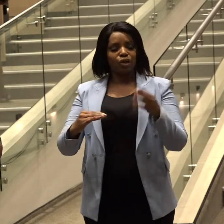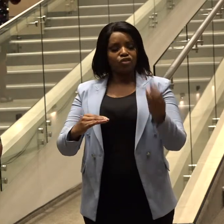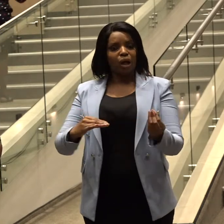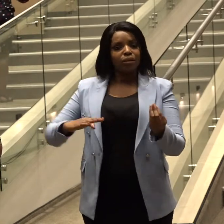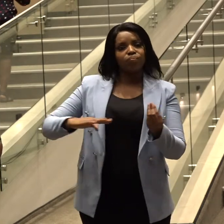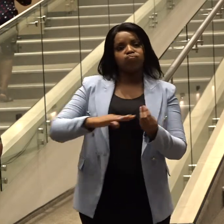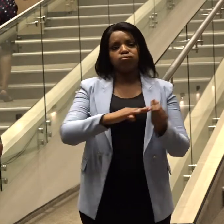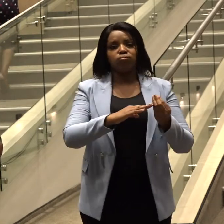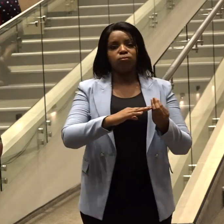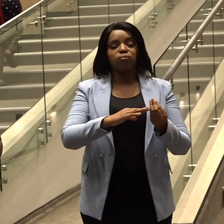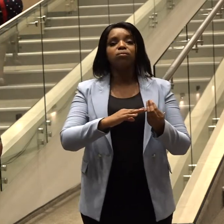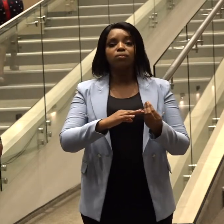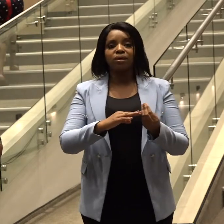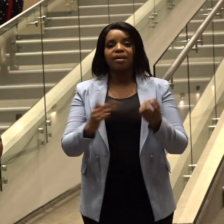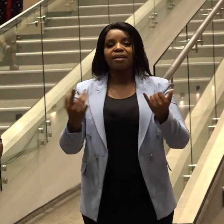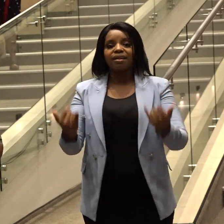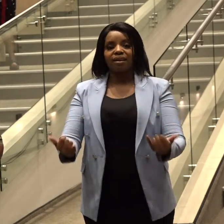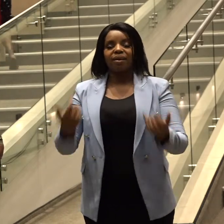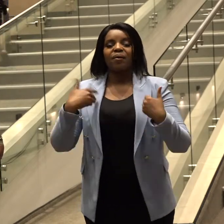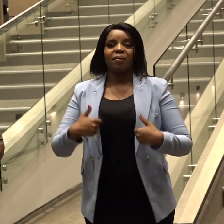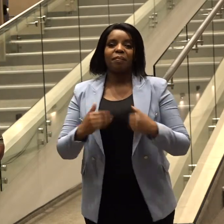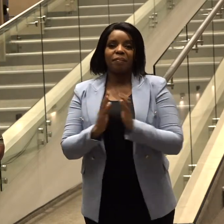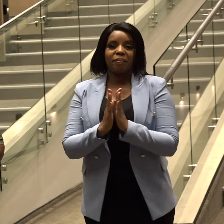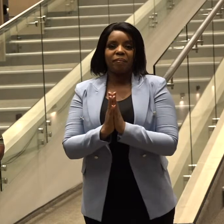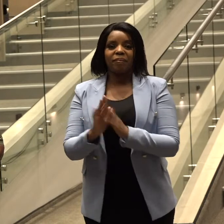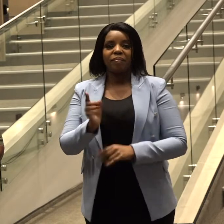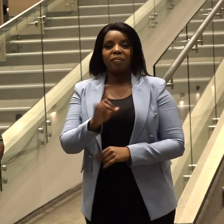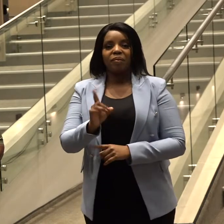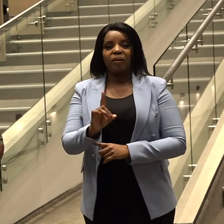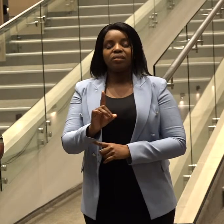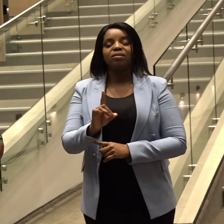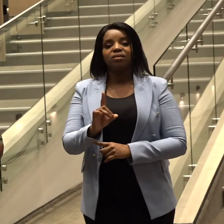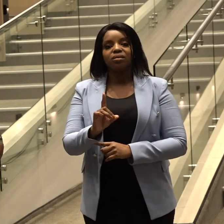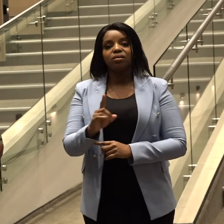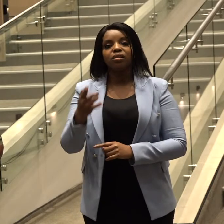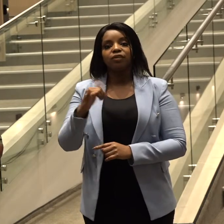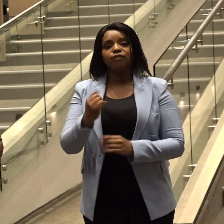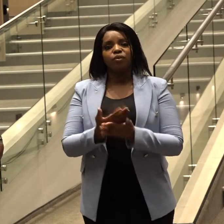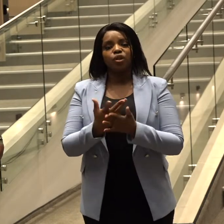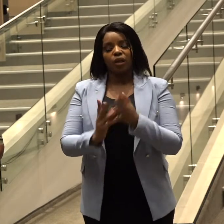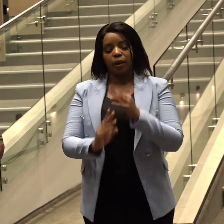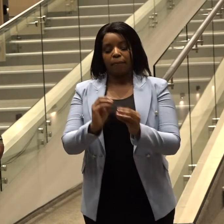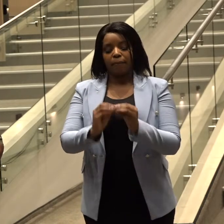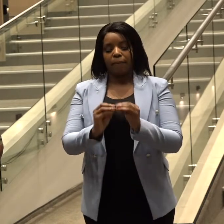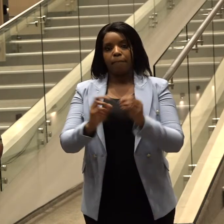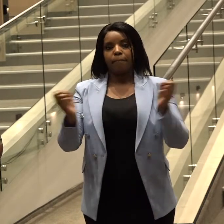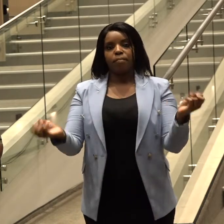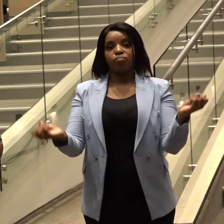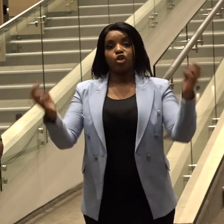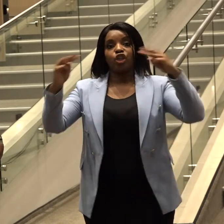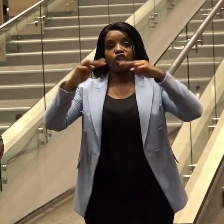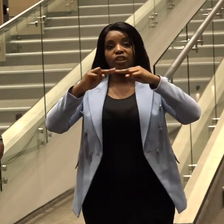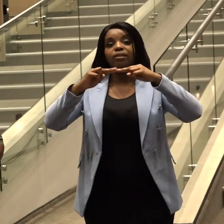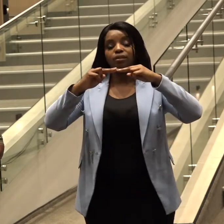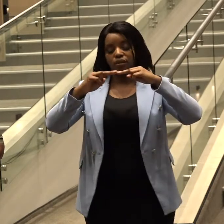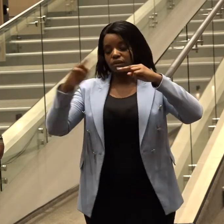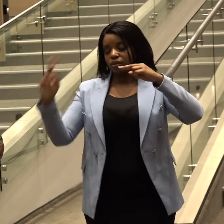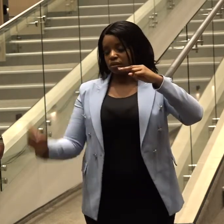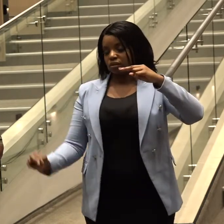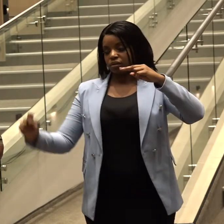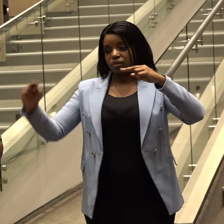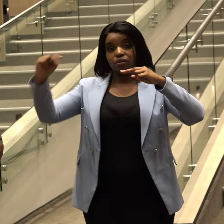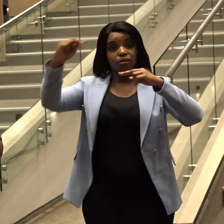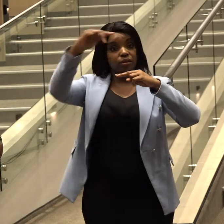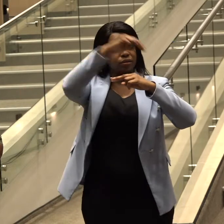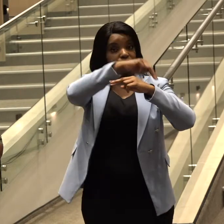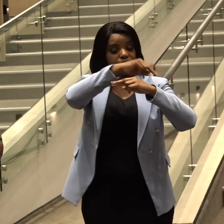heated by that bus so my request is if we can get a bridge that will connect us from the